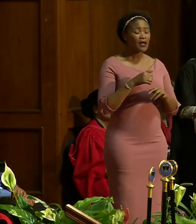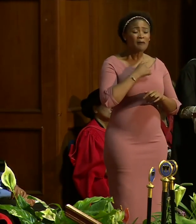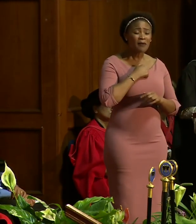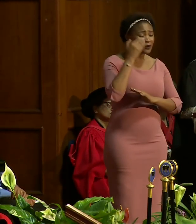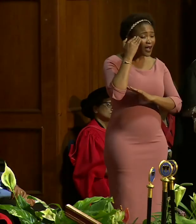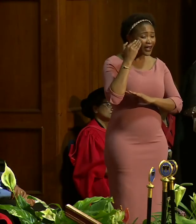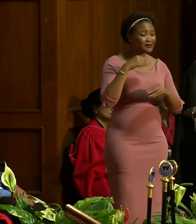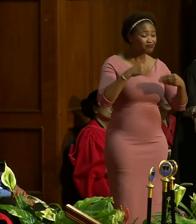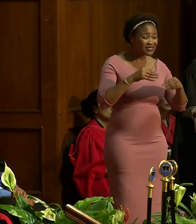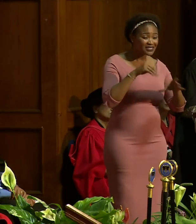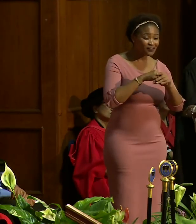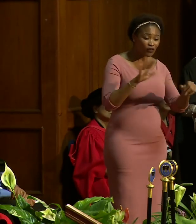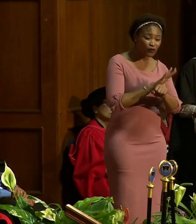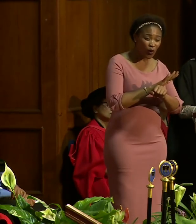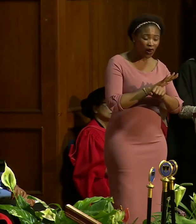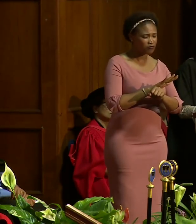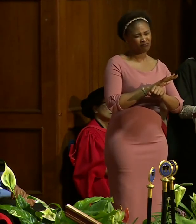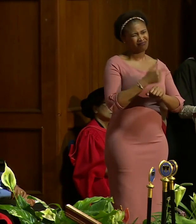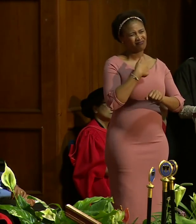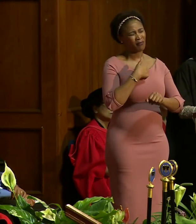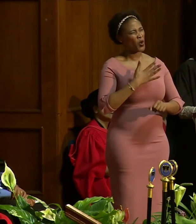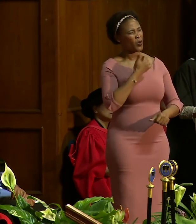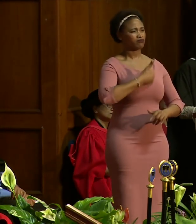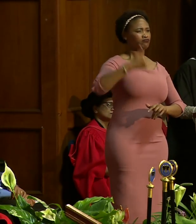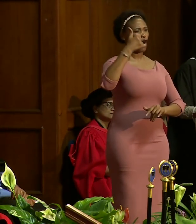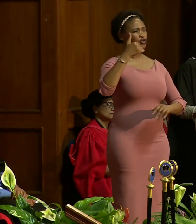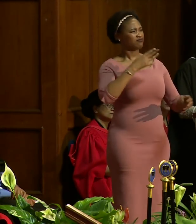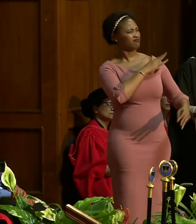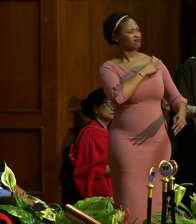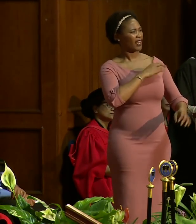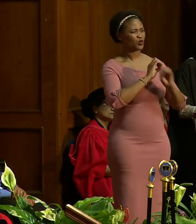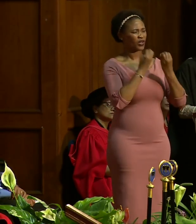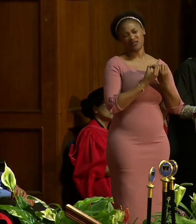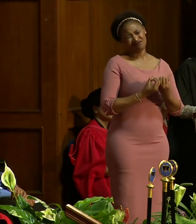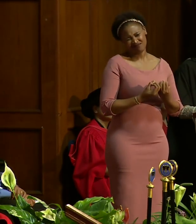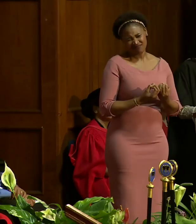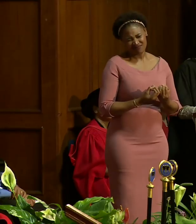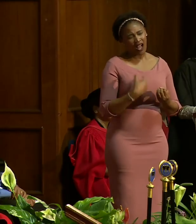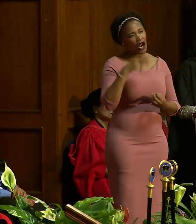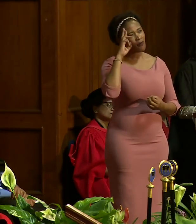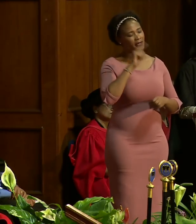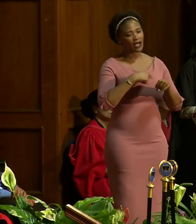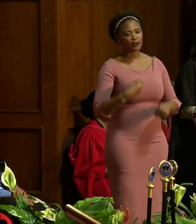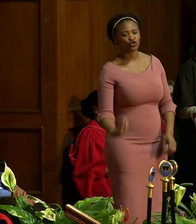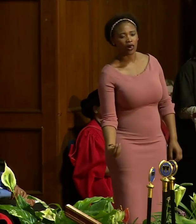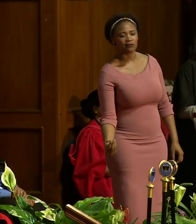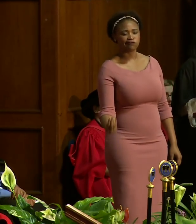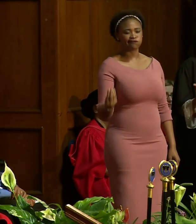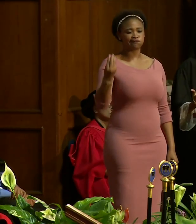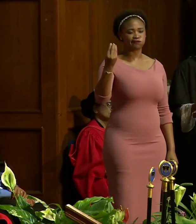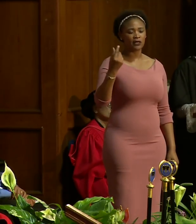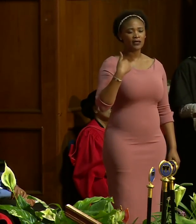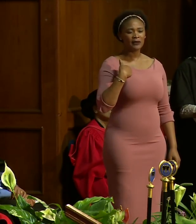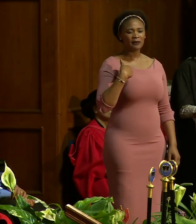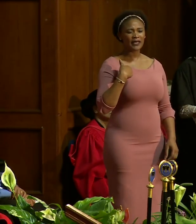business or wanting to be a boss or make lots of money or manage an organization. I remember as a child growing up, I assumed, or